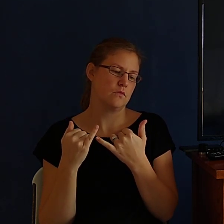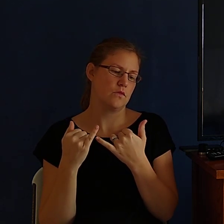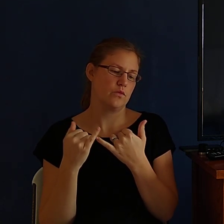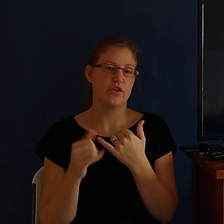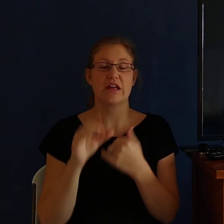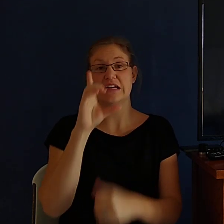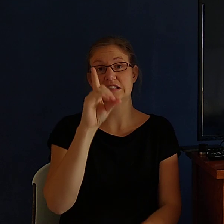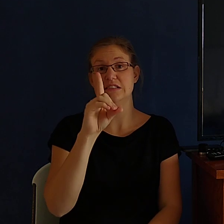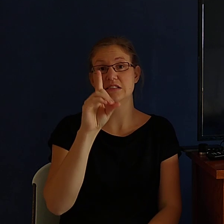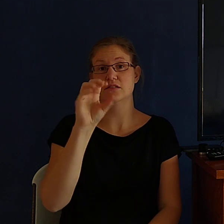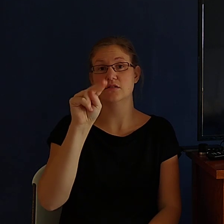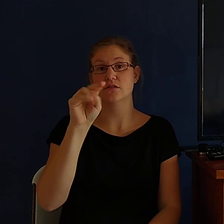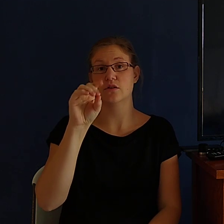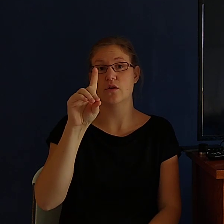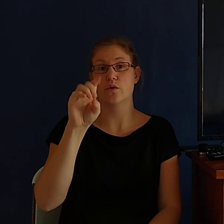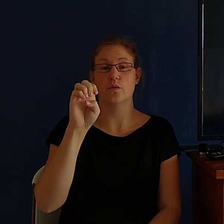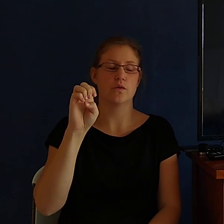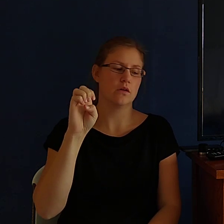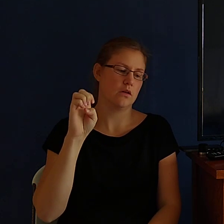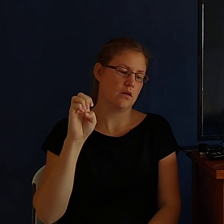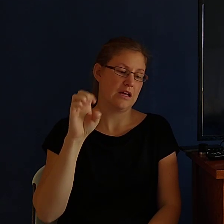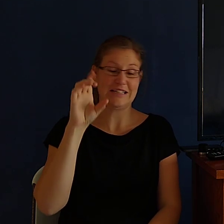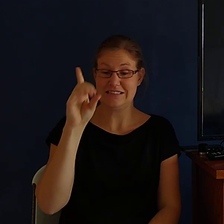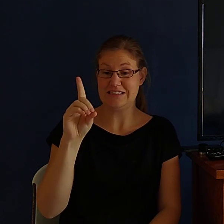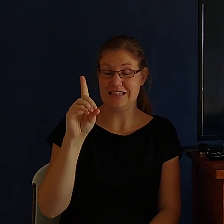node. So at D, is there any other